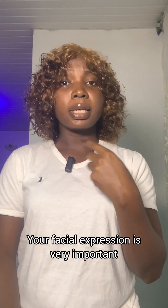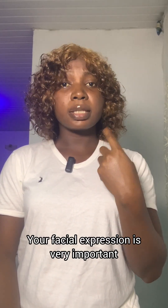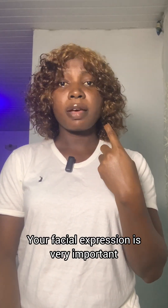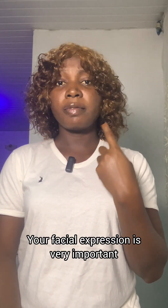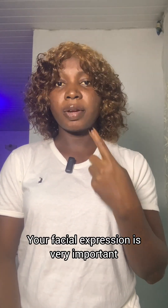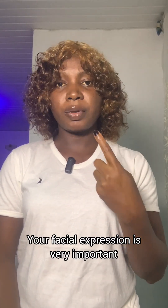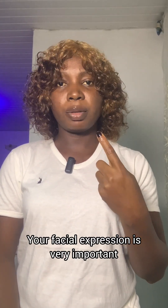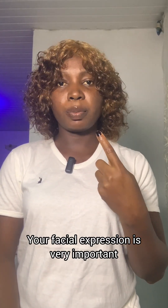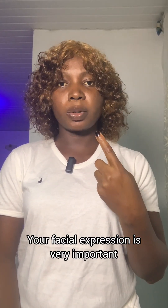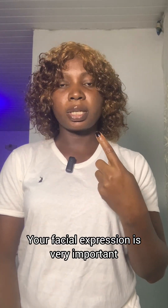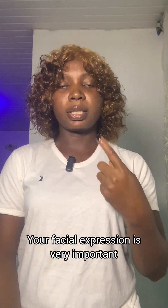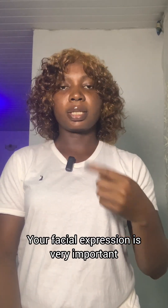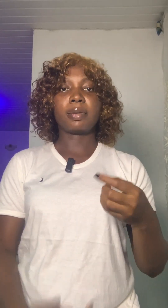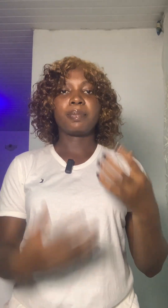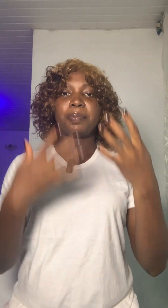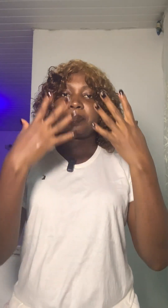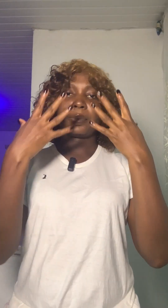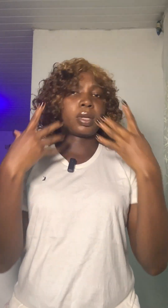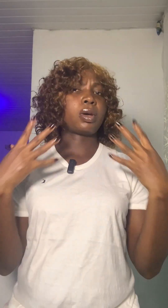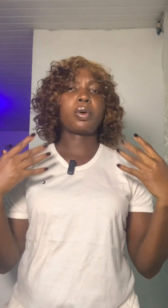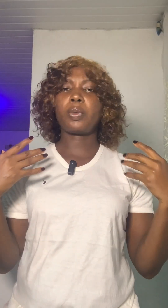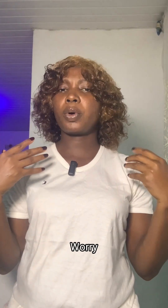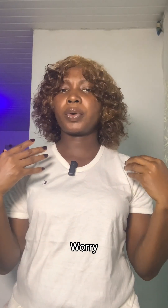is very important. Worry.